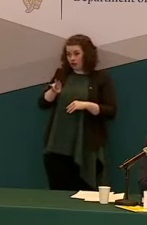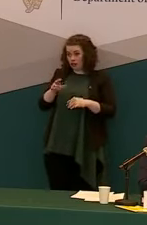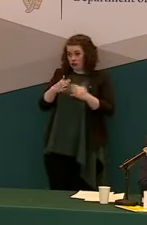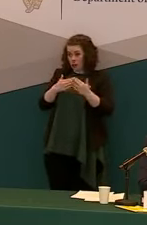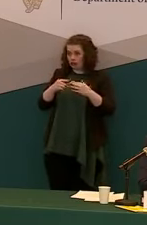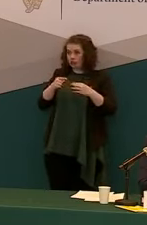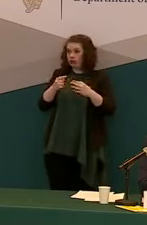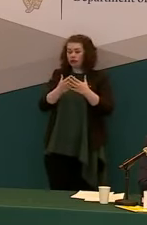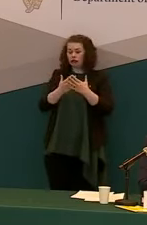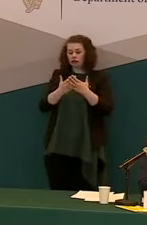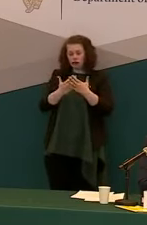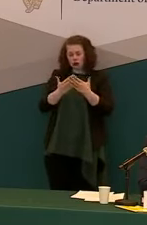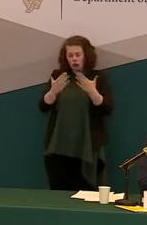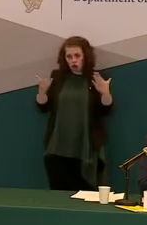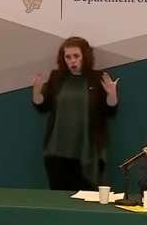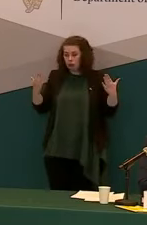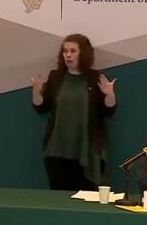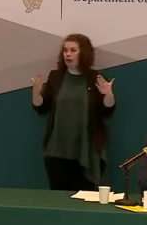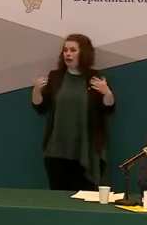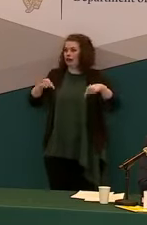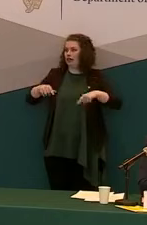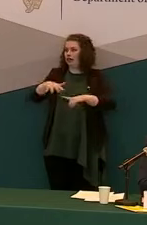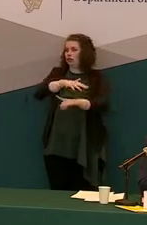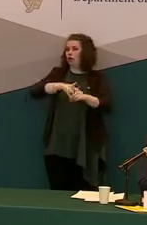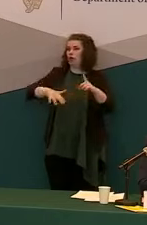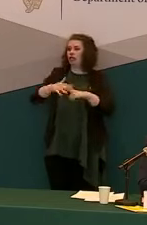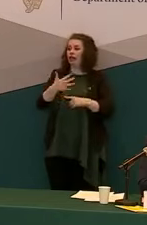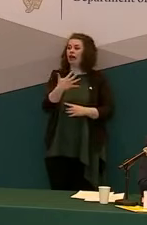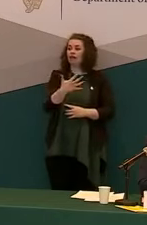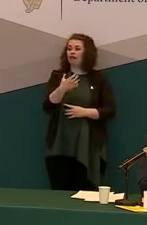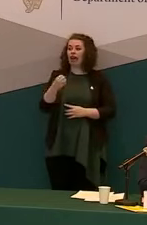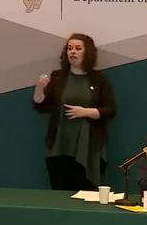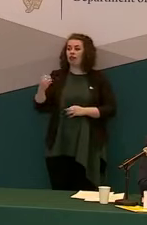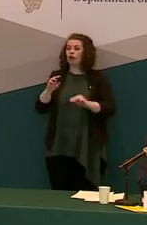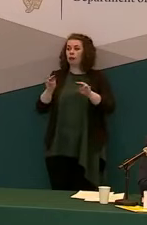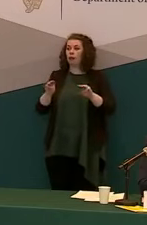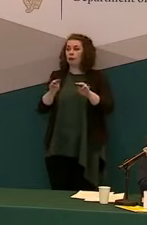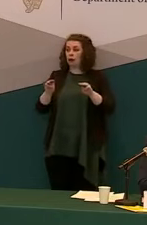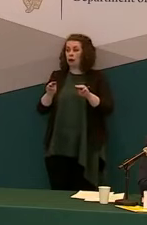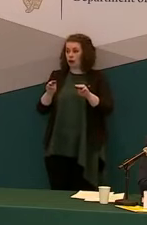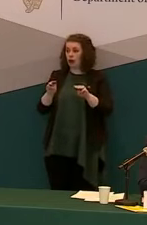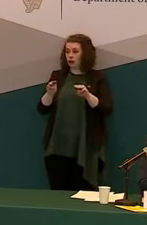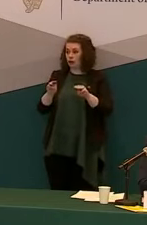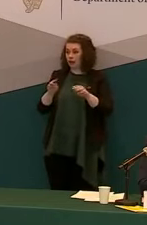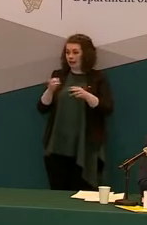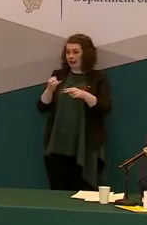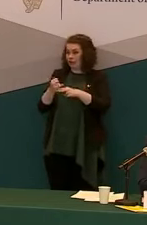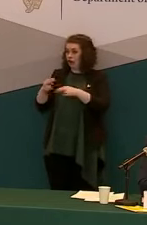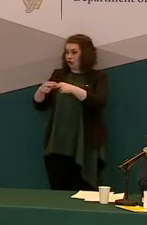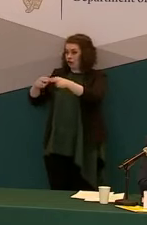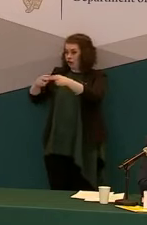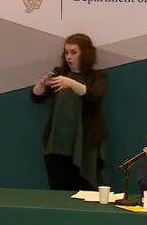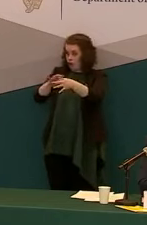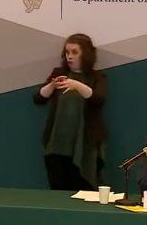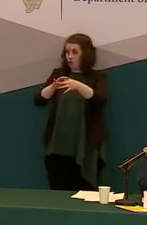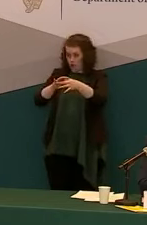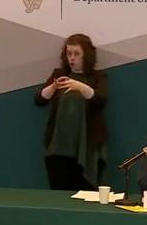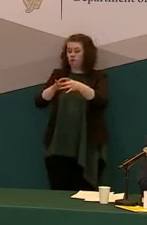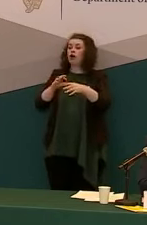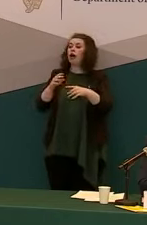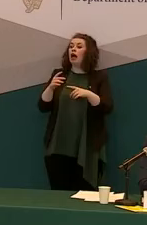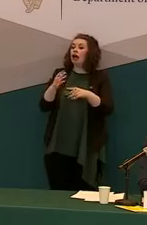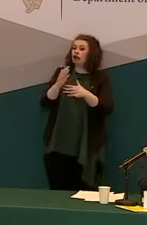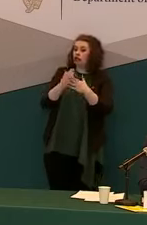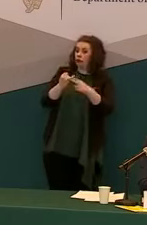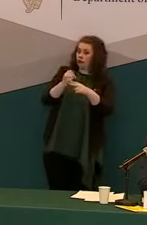over 500 nursing home facilities in Ireland. About 1/5 of those are HSE or public. The rest are private facilities where there's existing